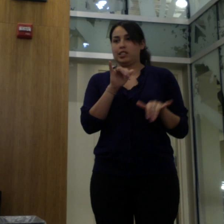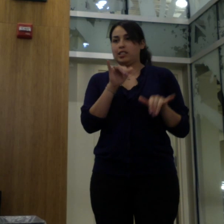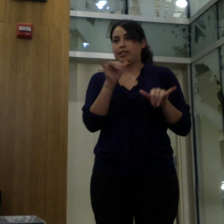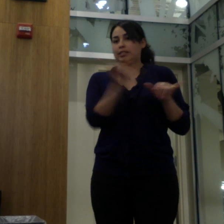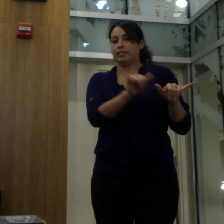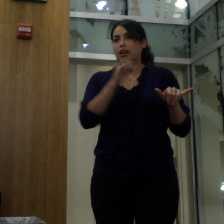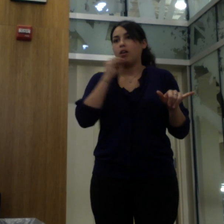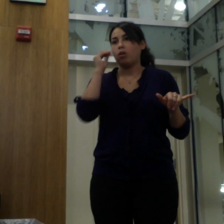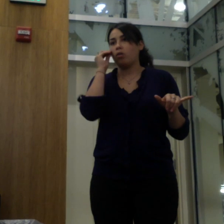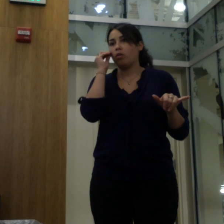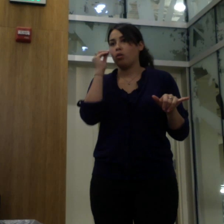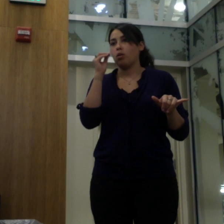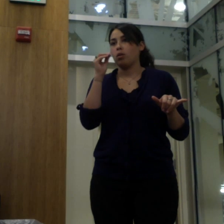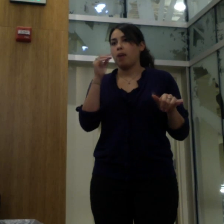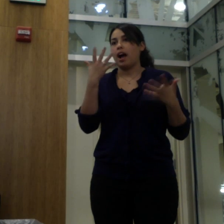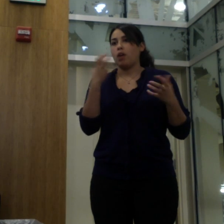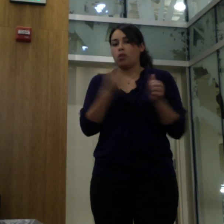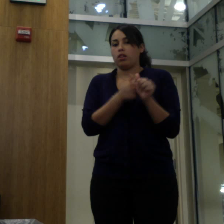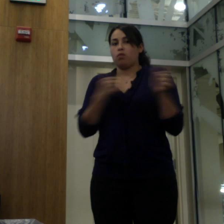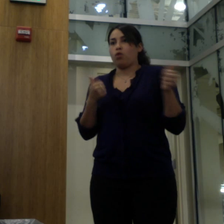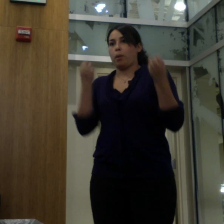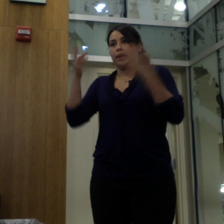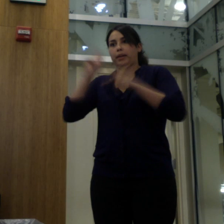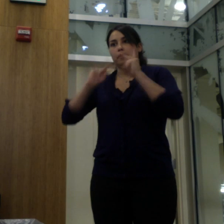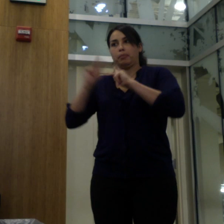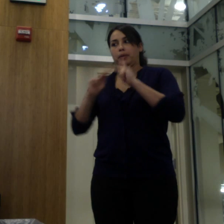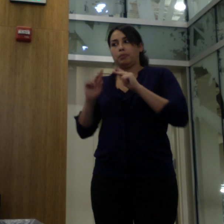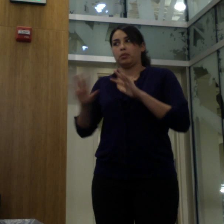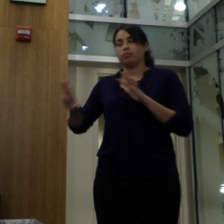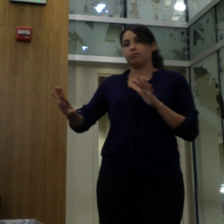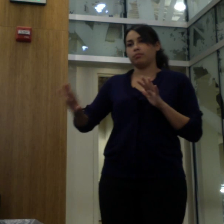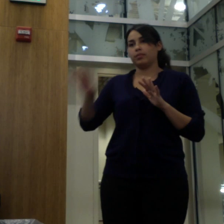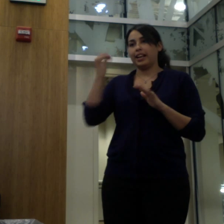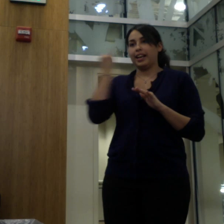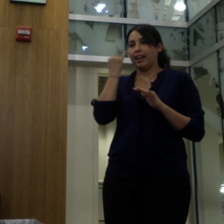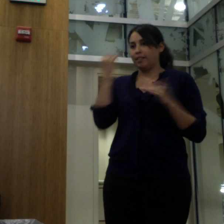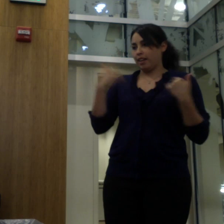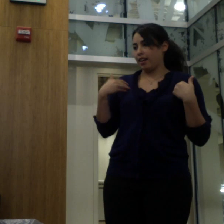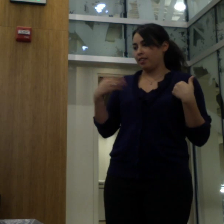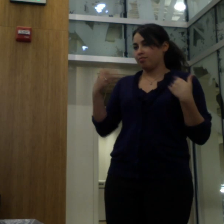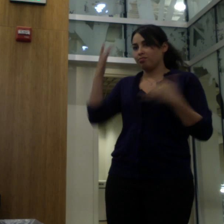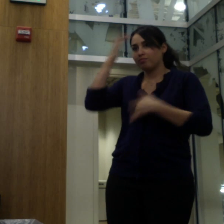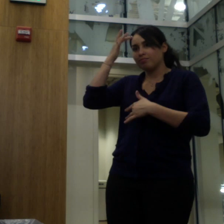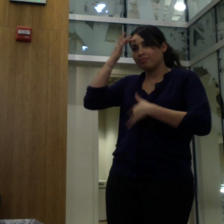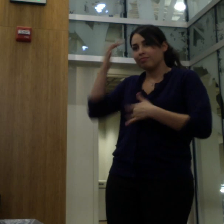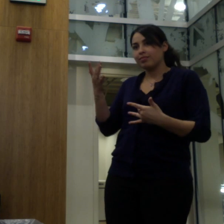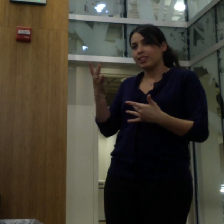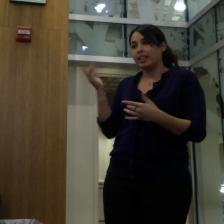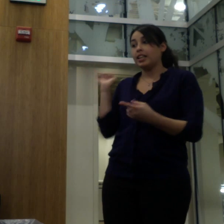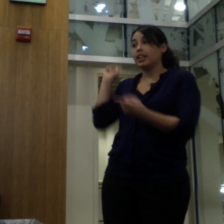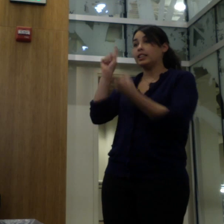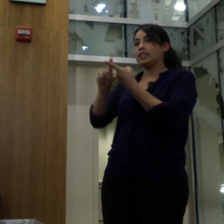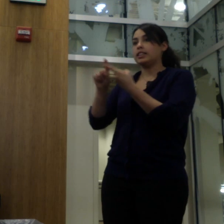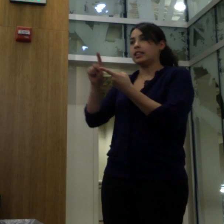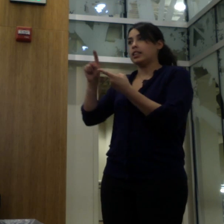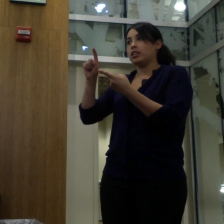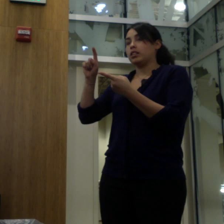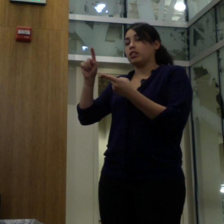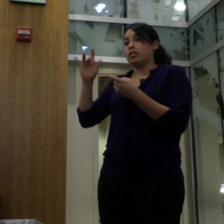as least contact as possible with folks at that point in the ball game until everything calms